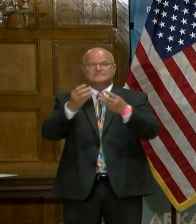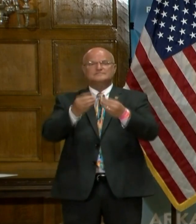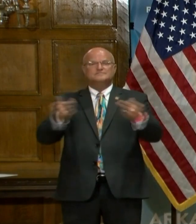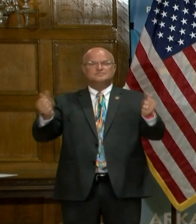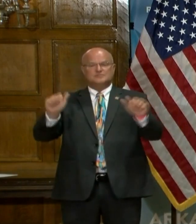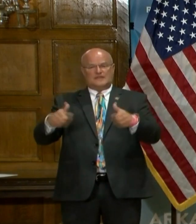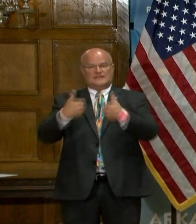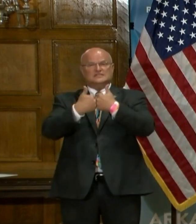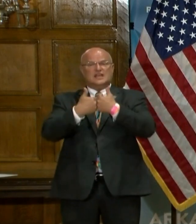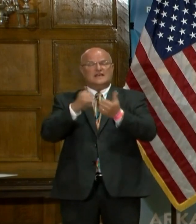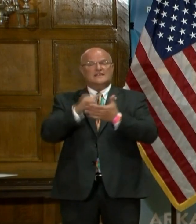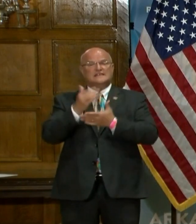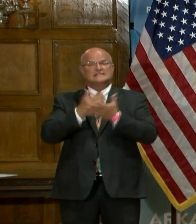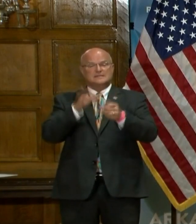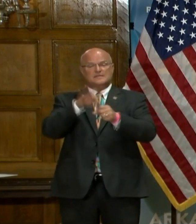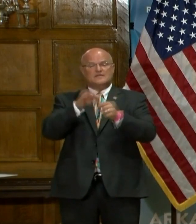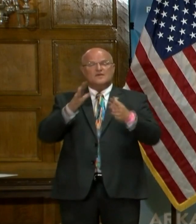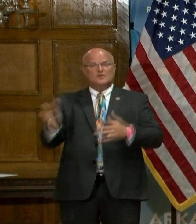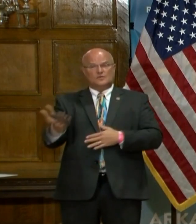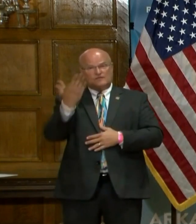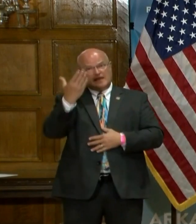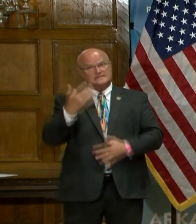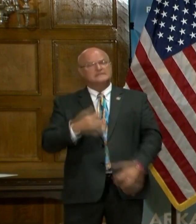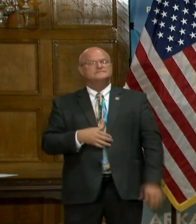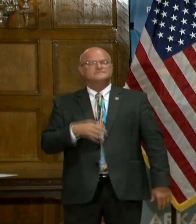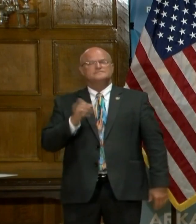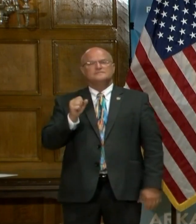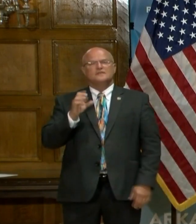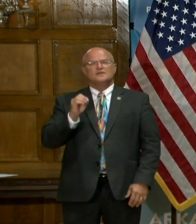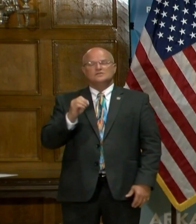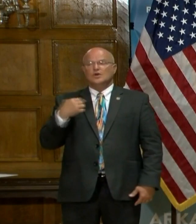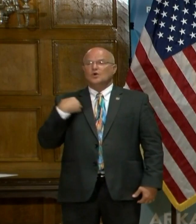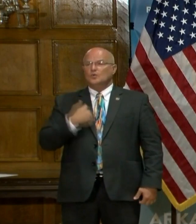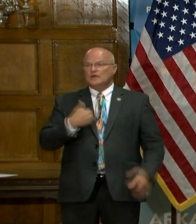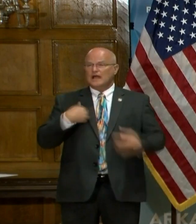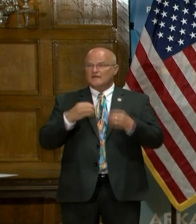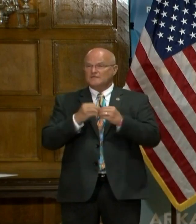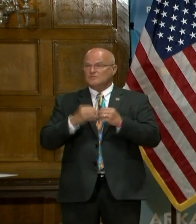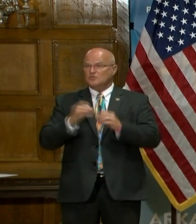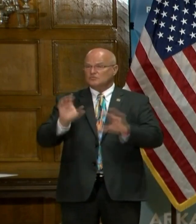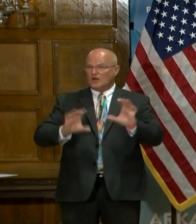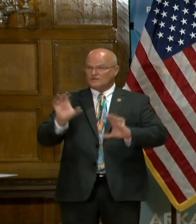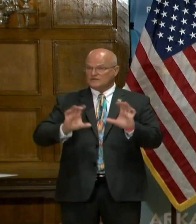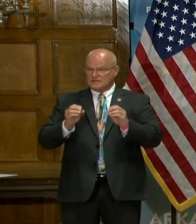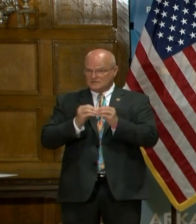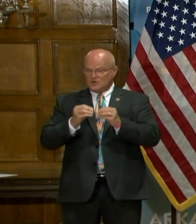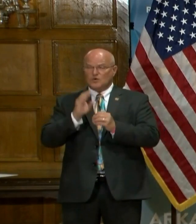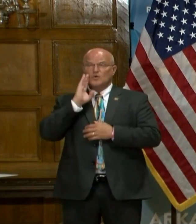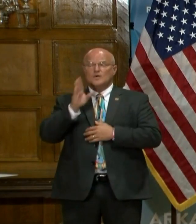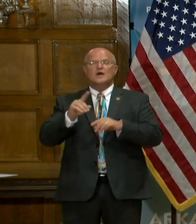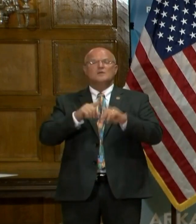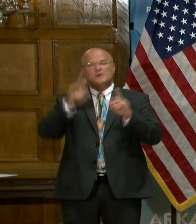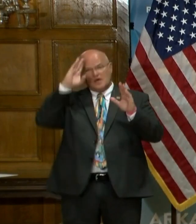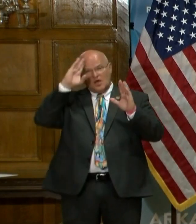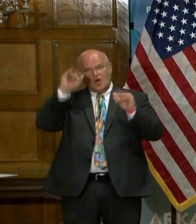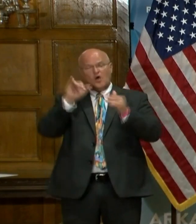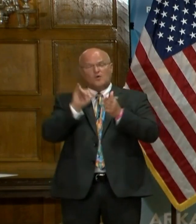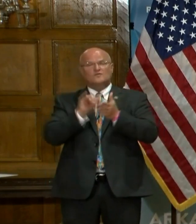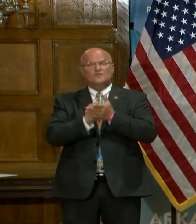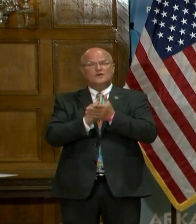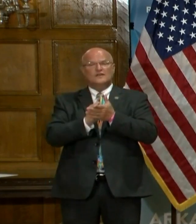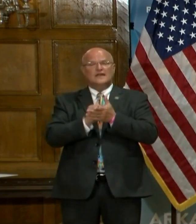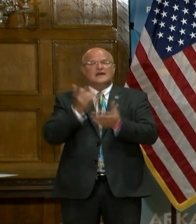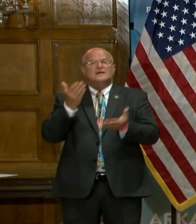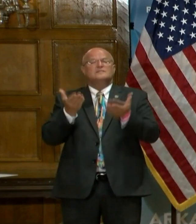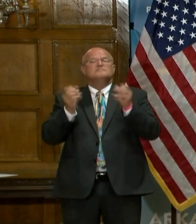remedies the challenge that some of the voters were facing. So we'll have some more conversations, but we're hopeful that